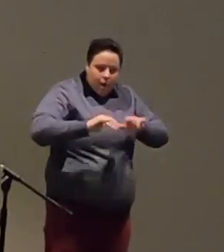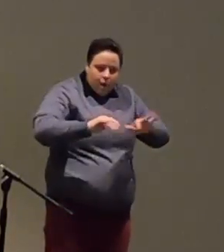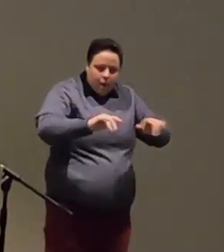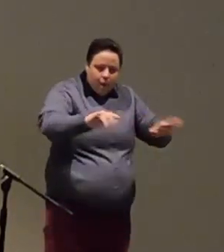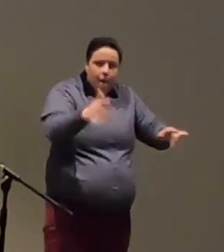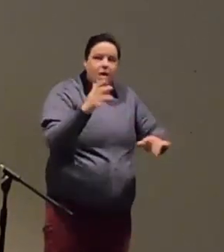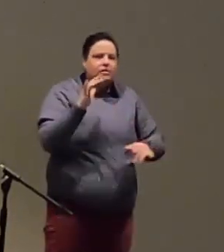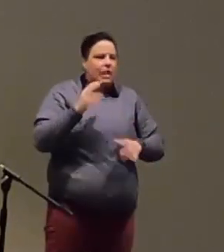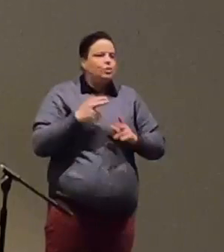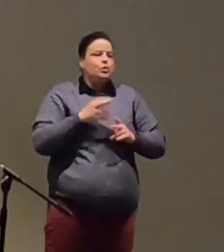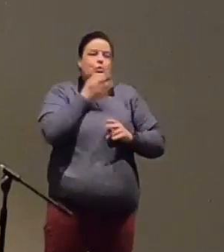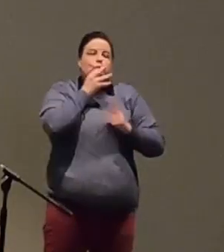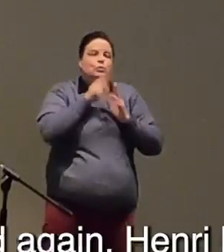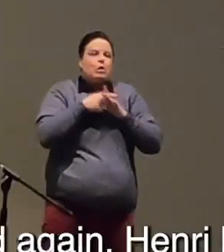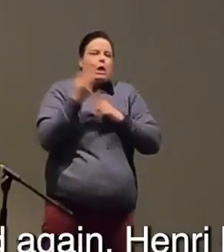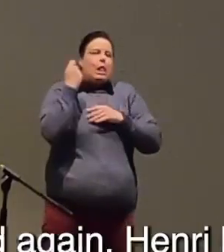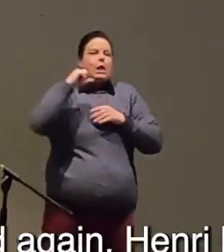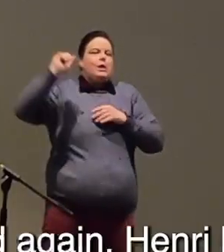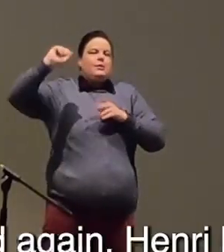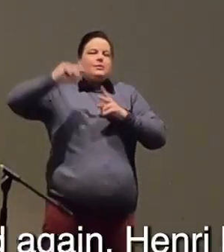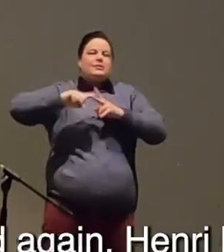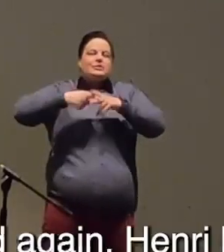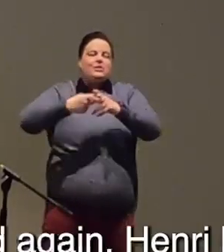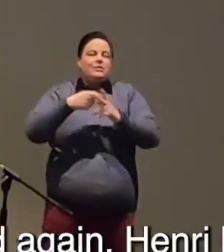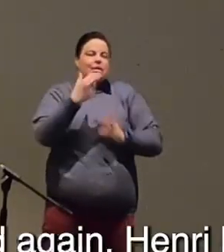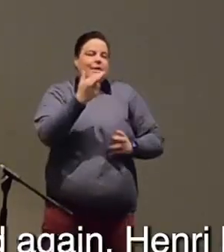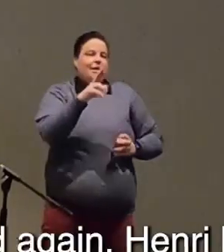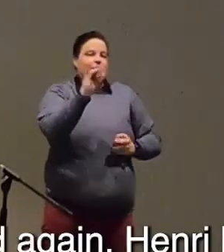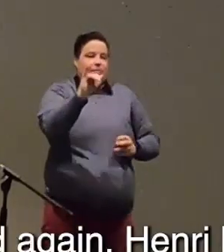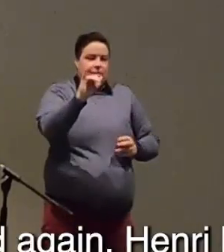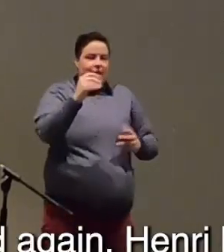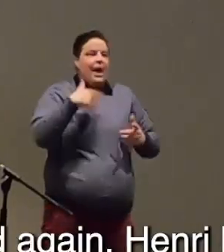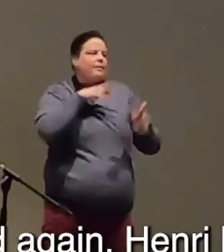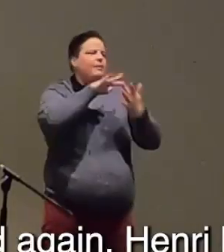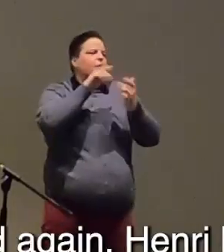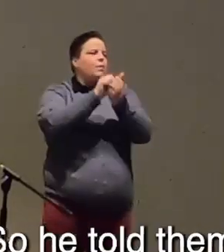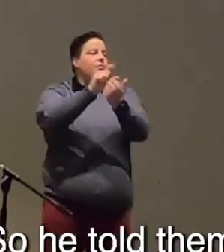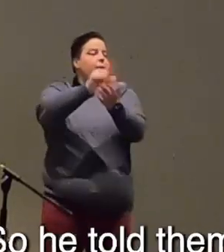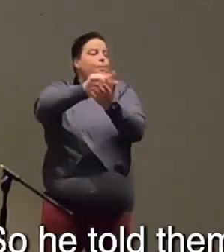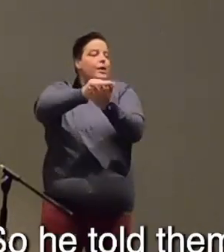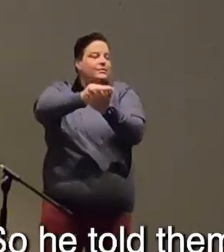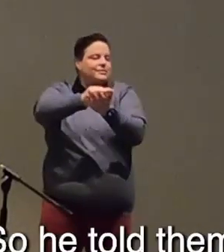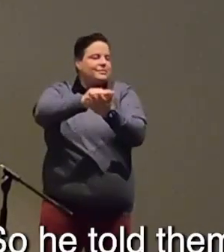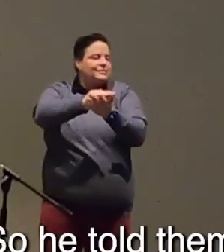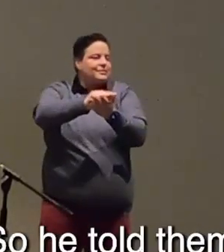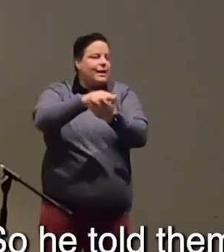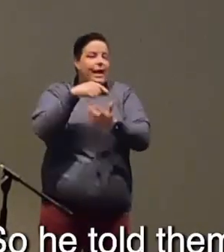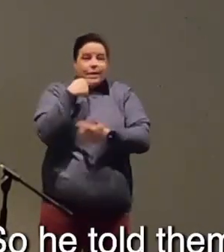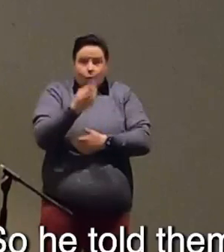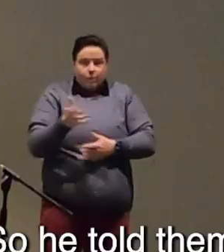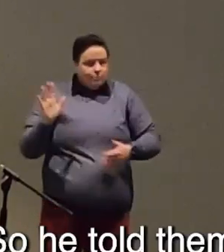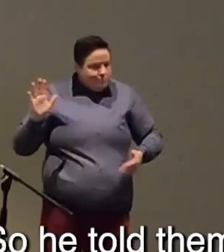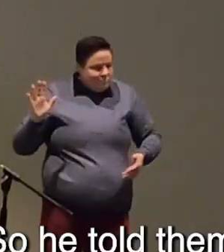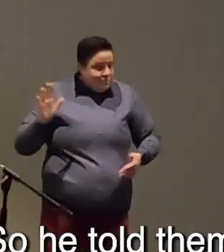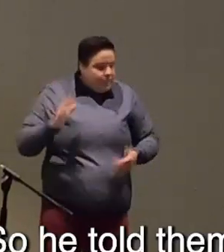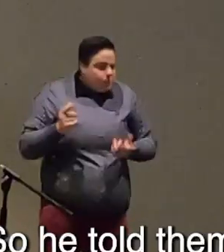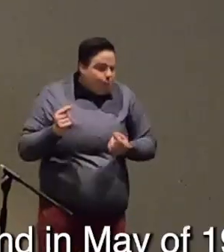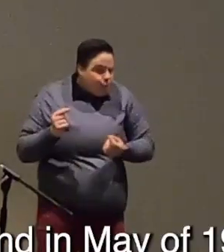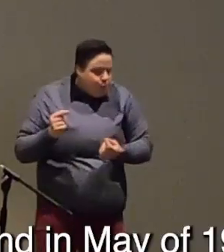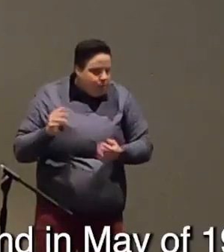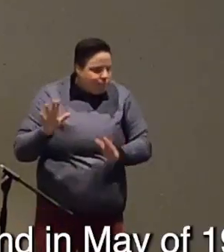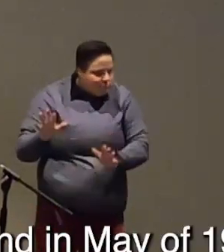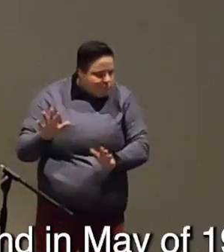sort of revolution brewing. And again, Henry had these contacts with the press, so he told them, this is what we're